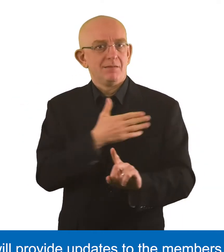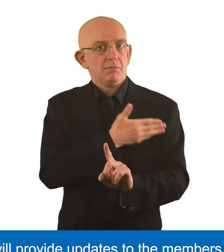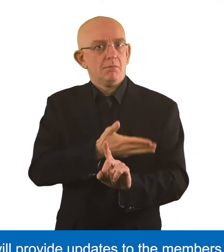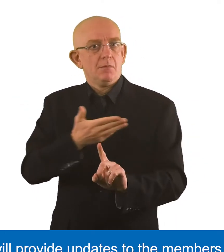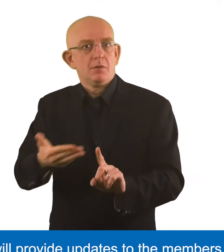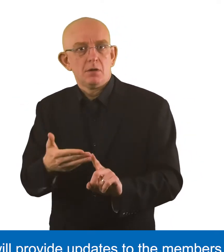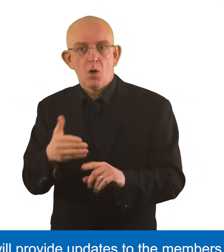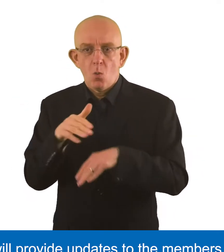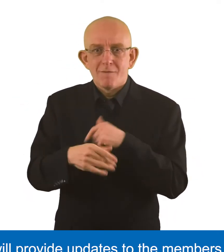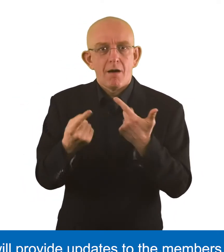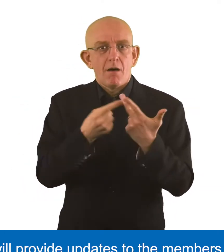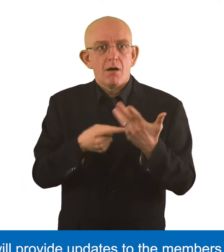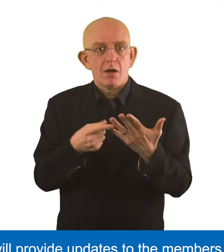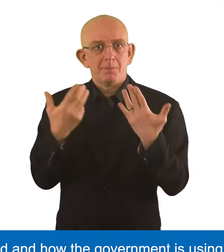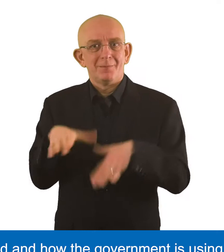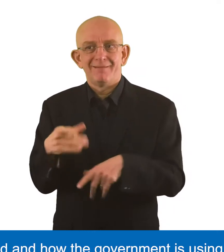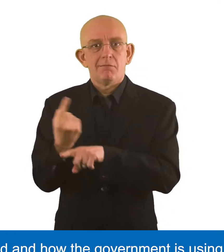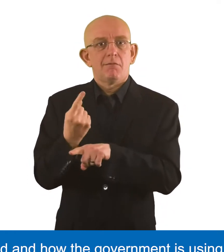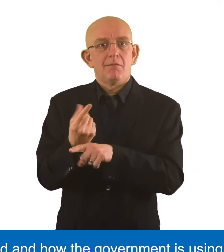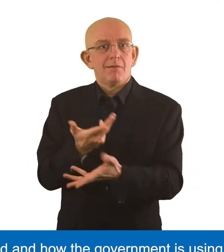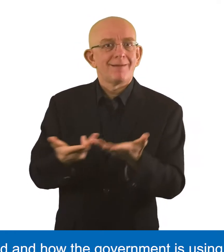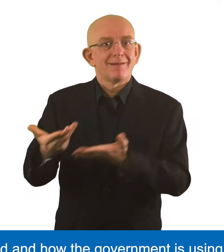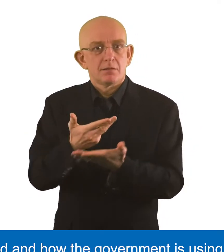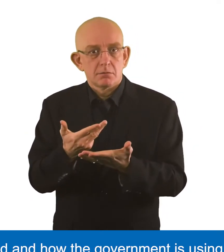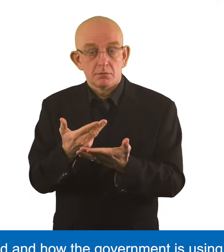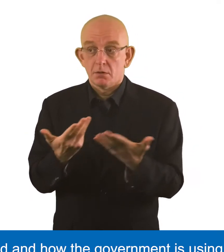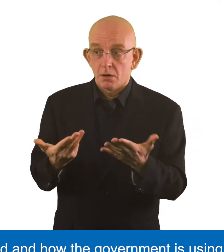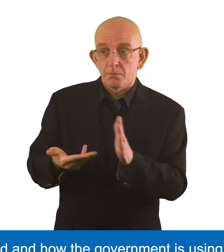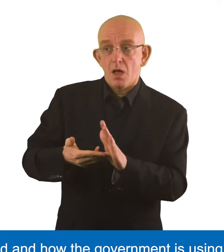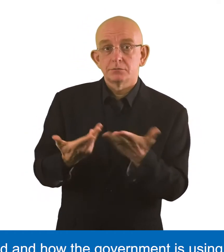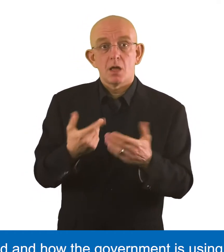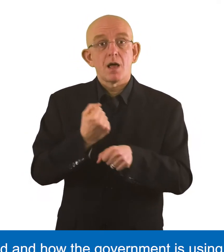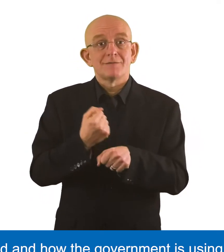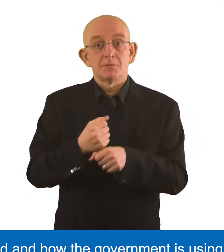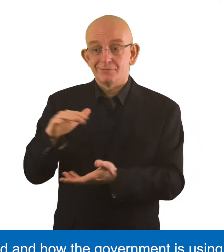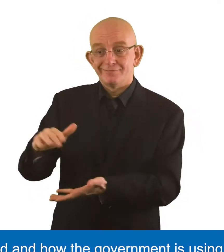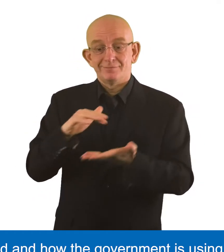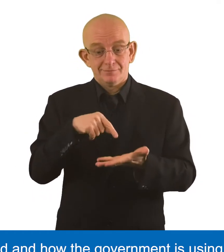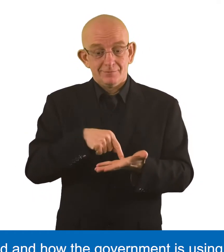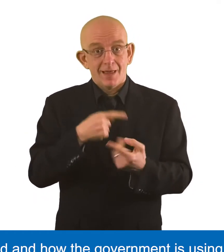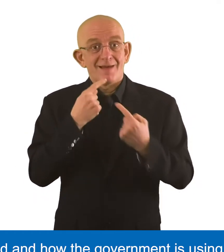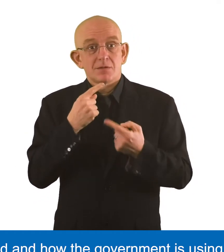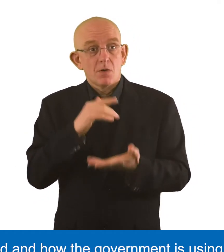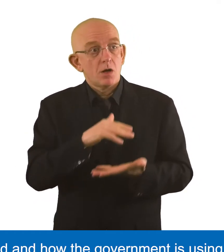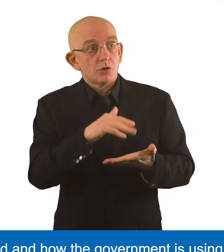to share progress on the issues that have been raised and how the government is using this information.